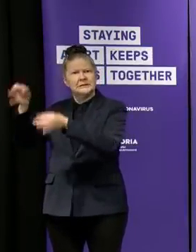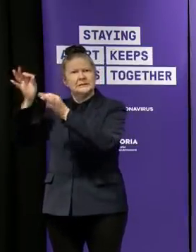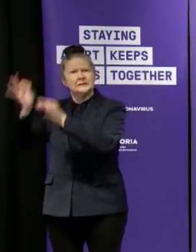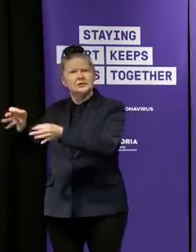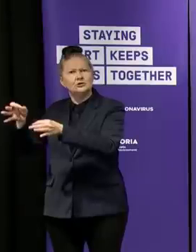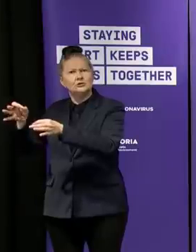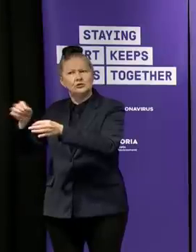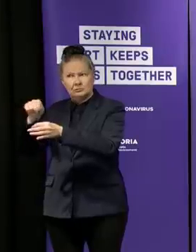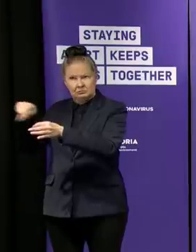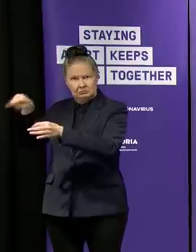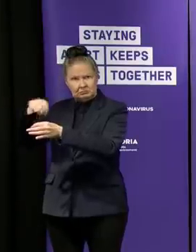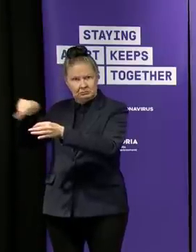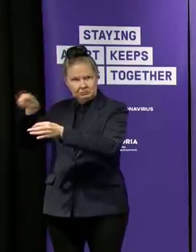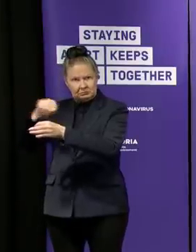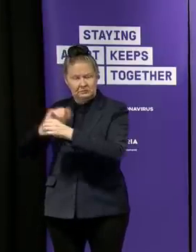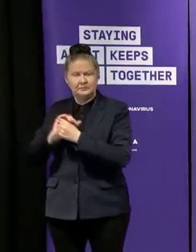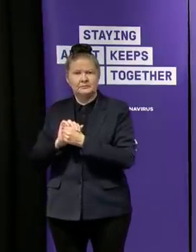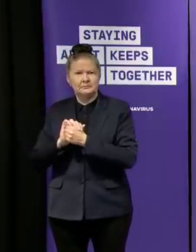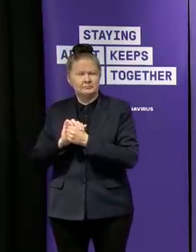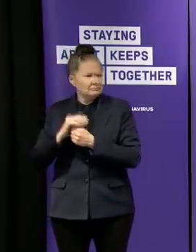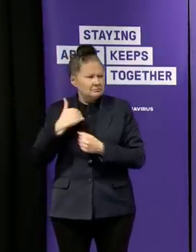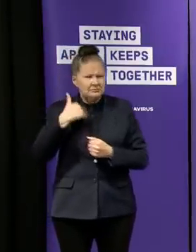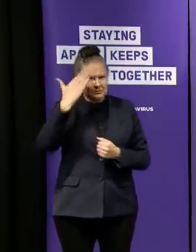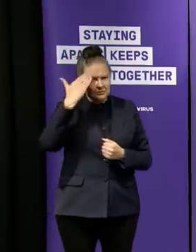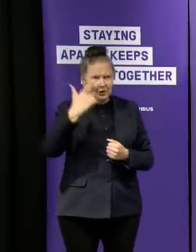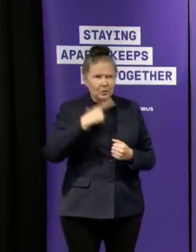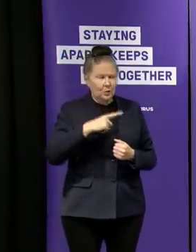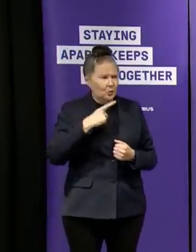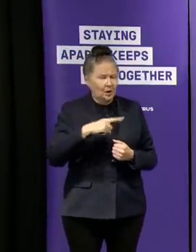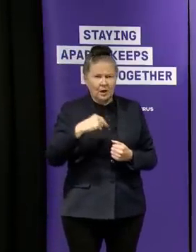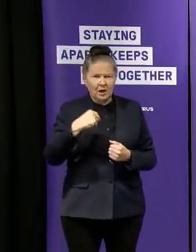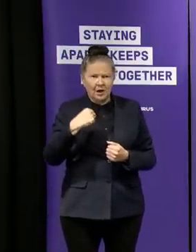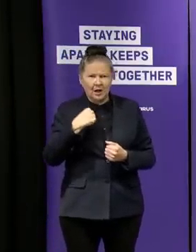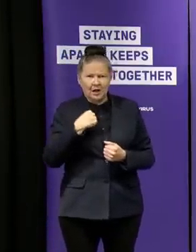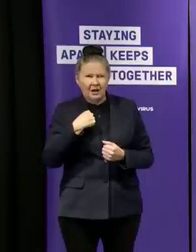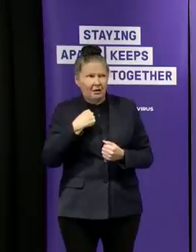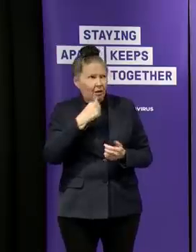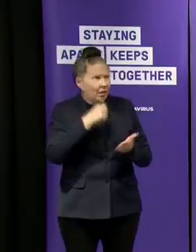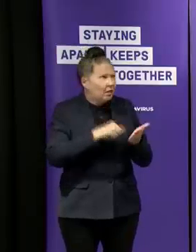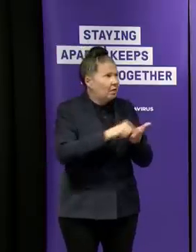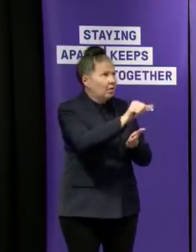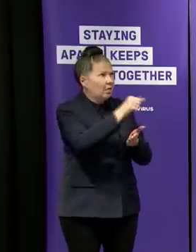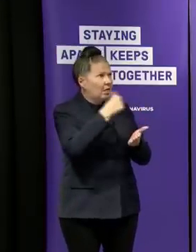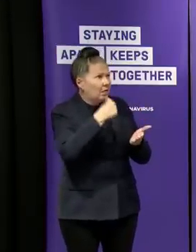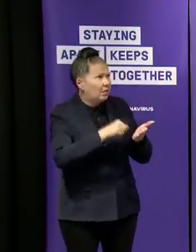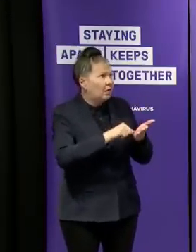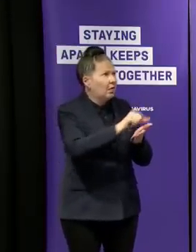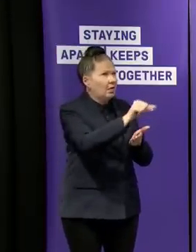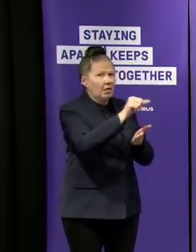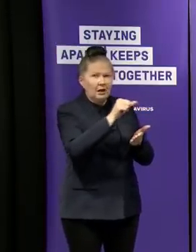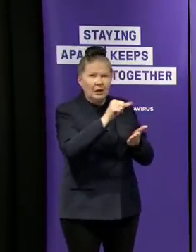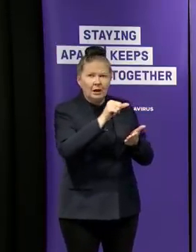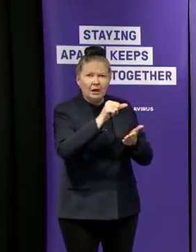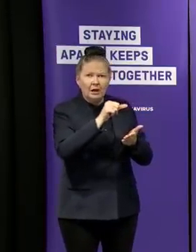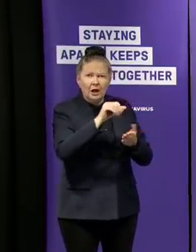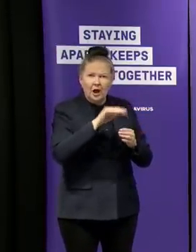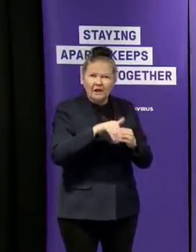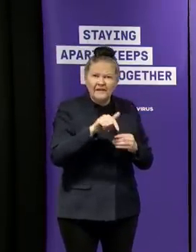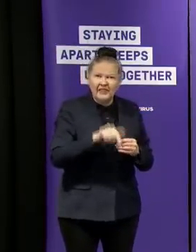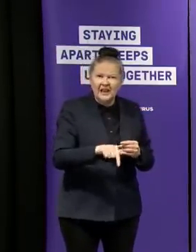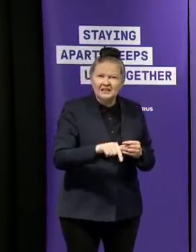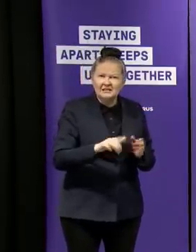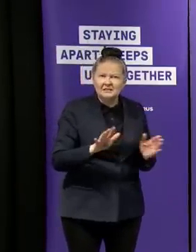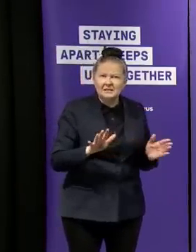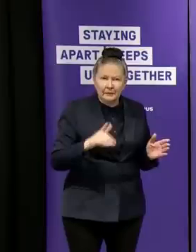then I don't know why I've been firing letters back and forth to the Prime Minister dealing with these very issues. I didn't